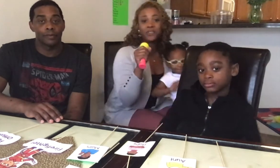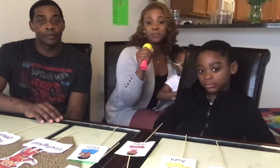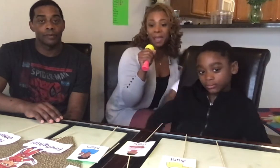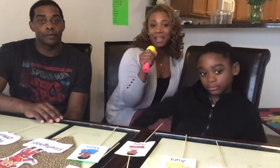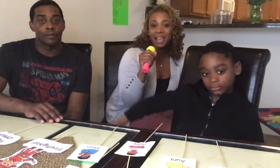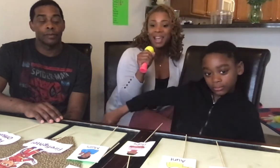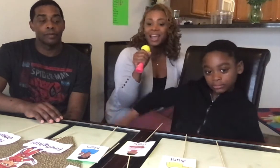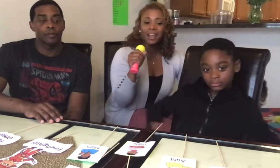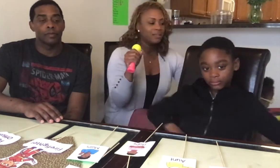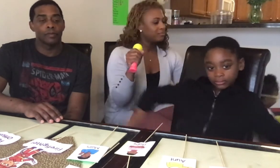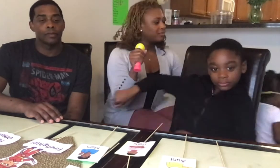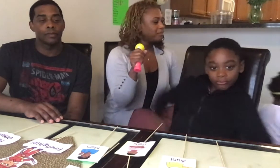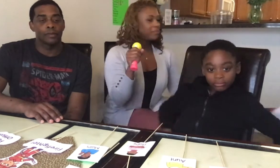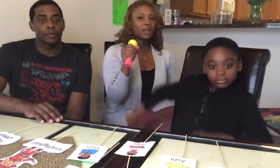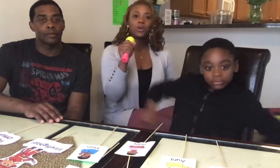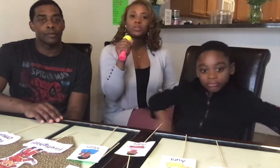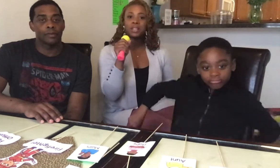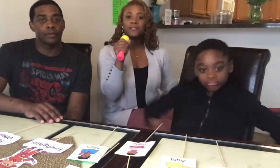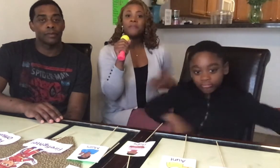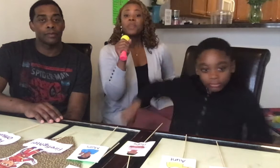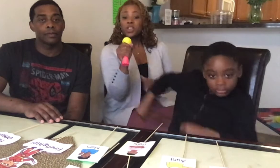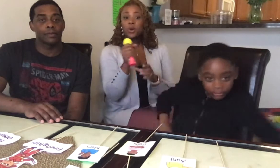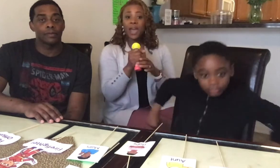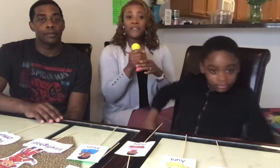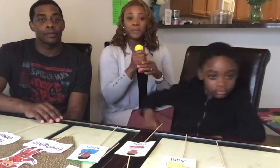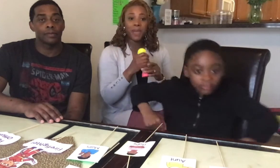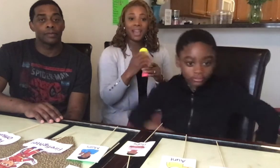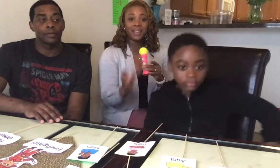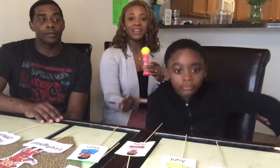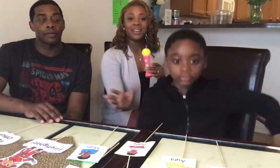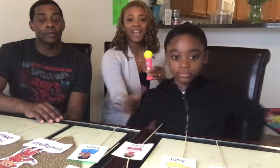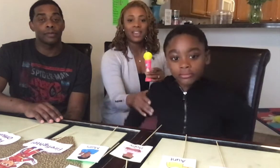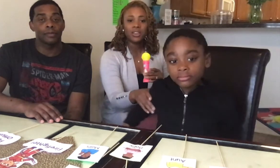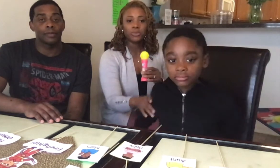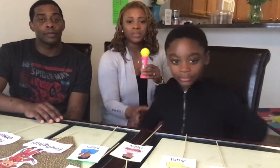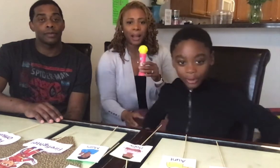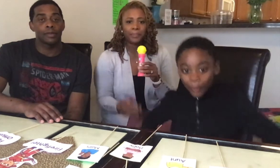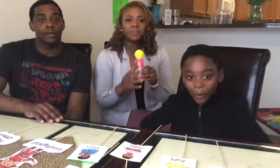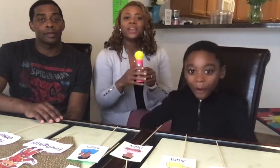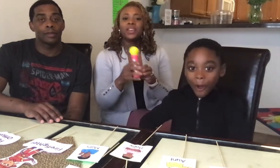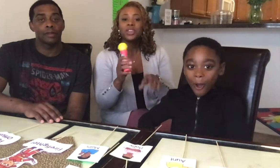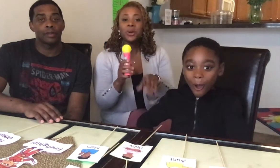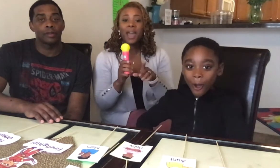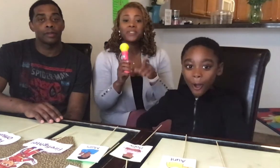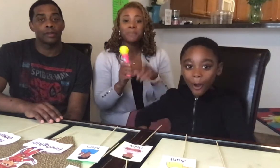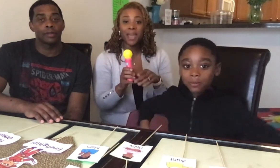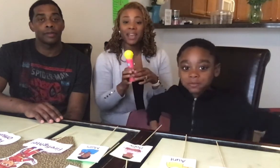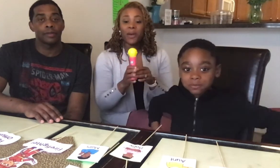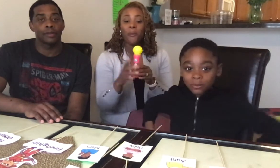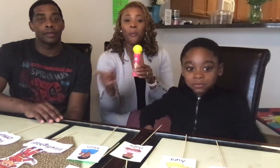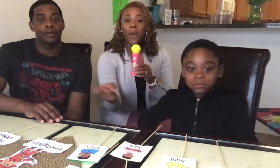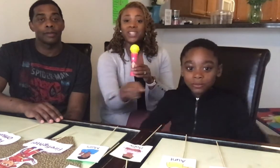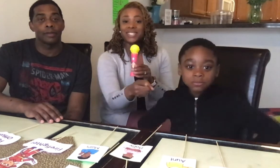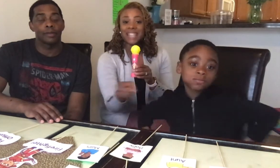pick. My co-host left. You have to pick. Hey, you, stop. You have to pick which